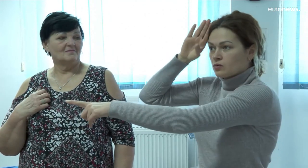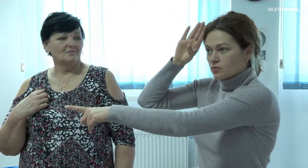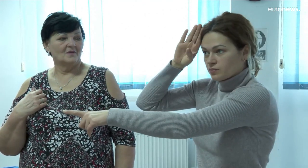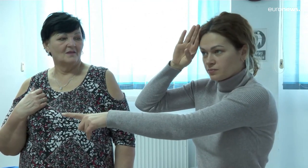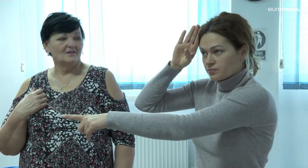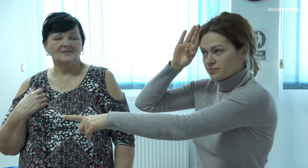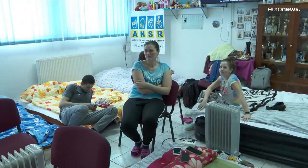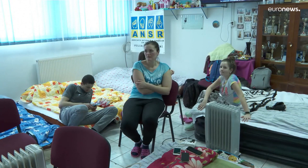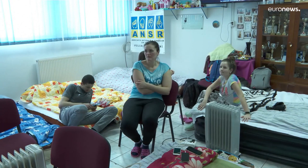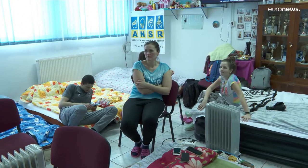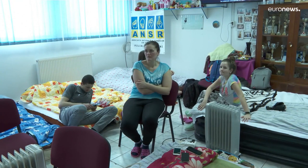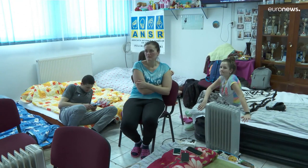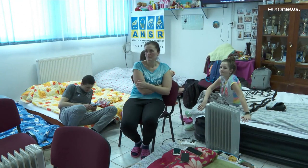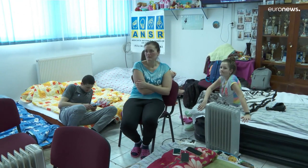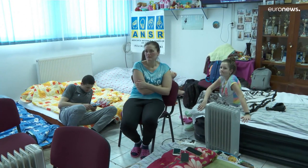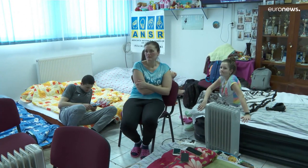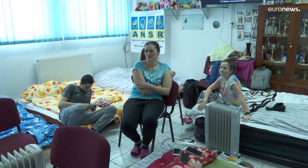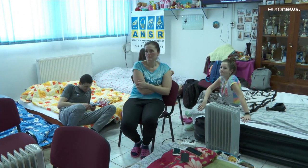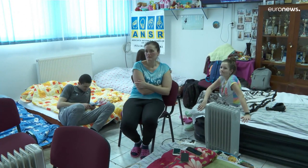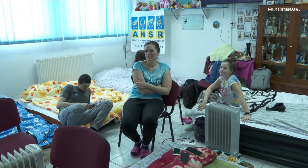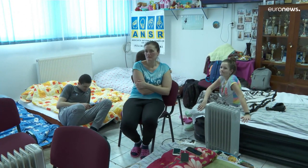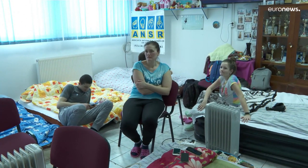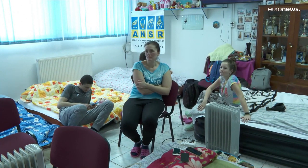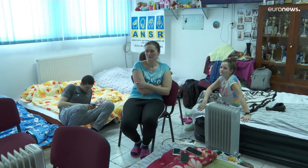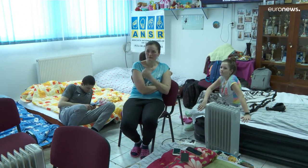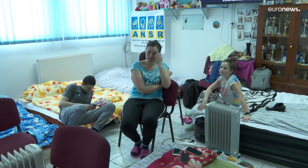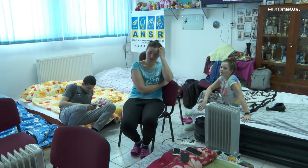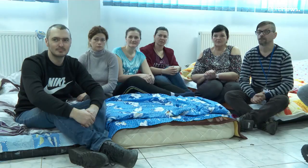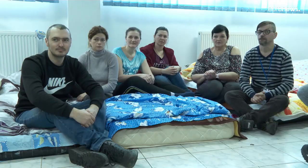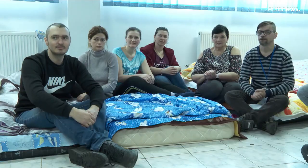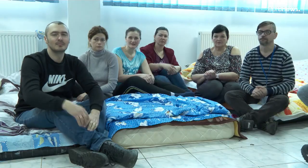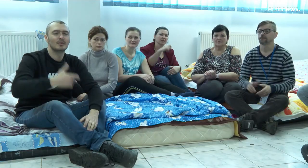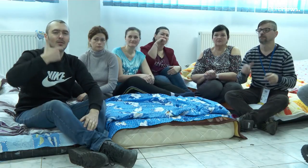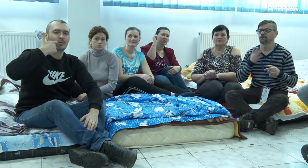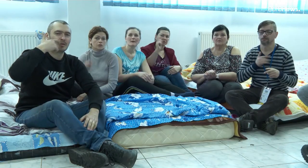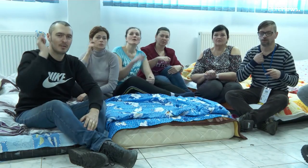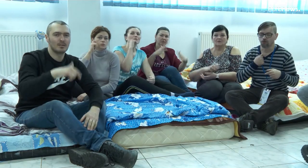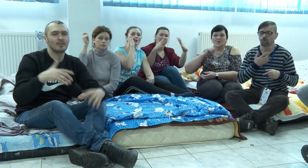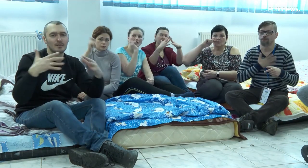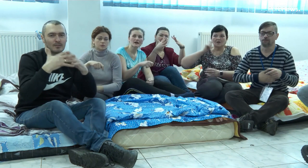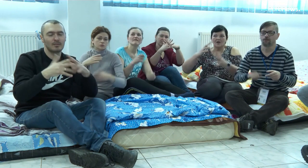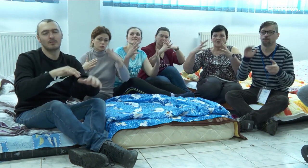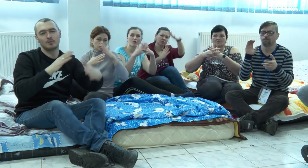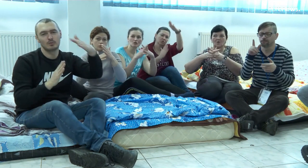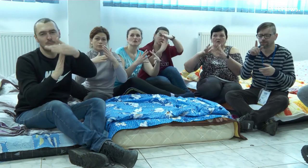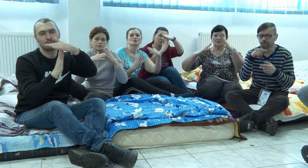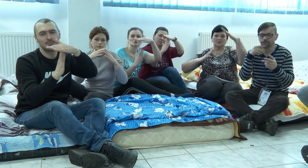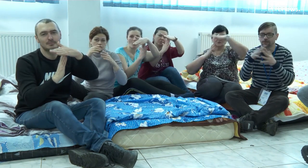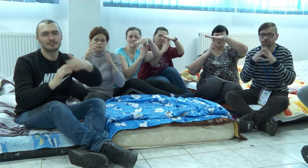million people with disabilities living in Ukraine, according to the UN. Please stop the war.